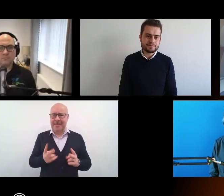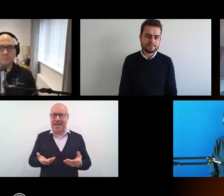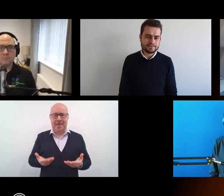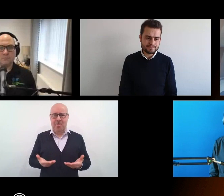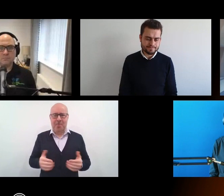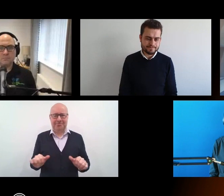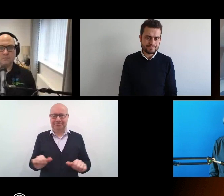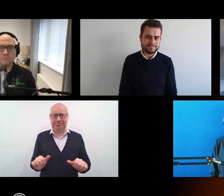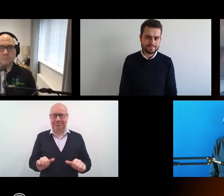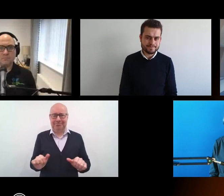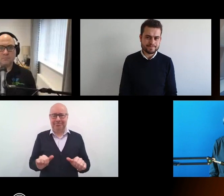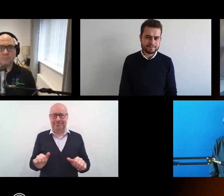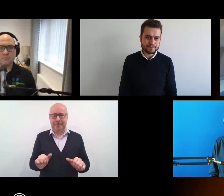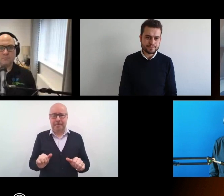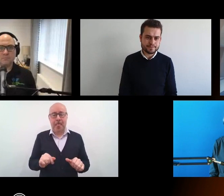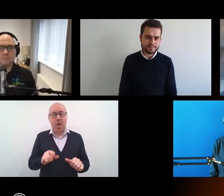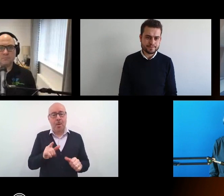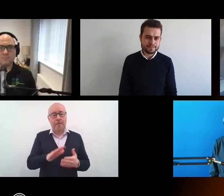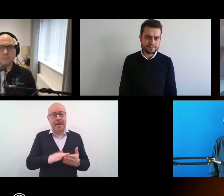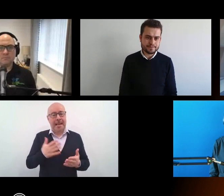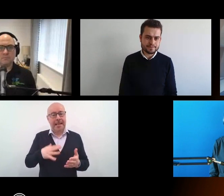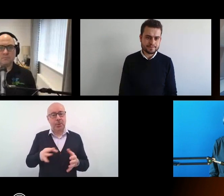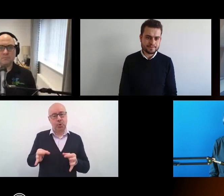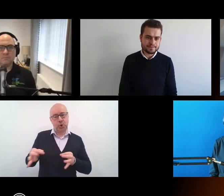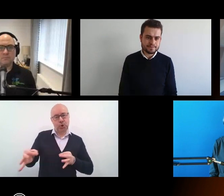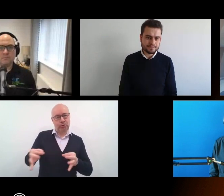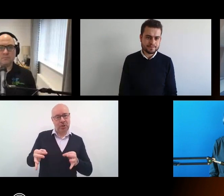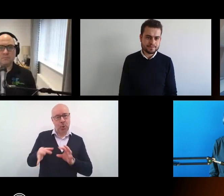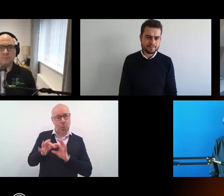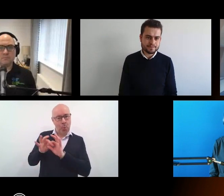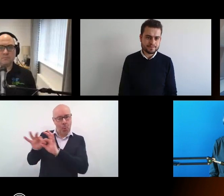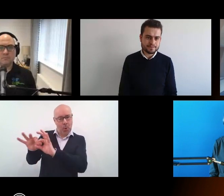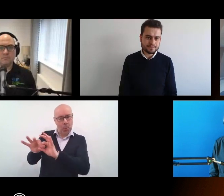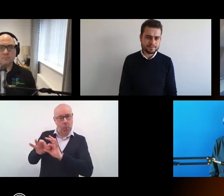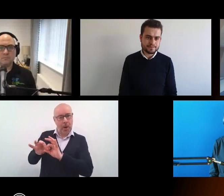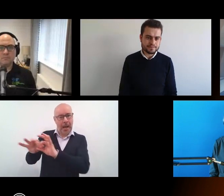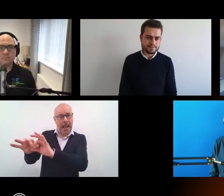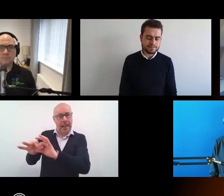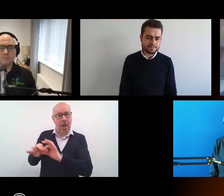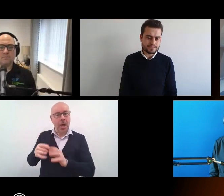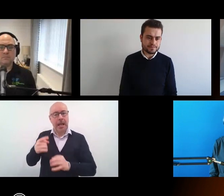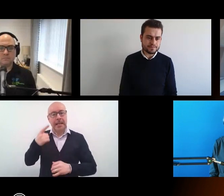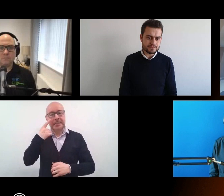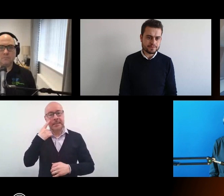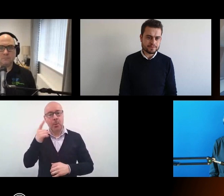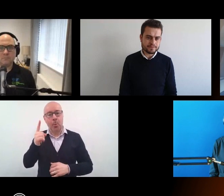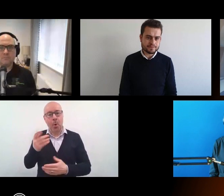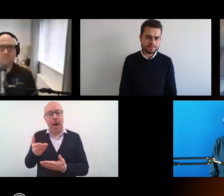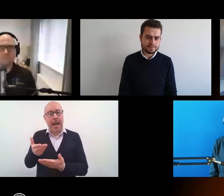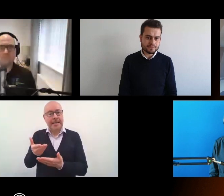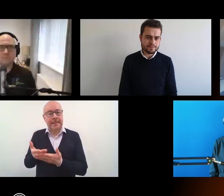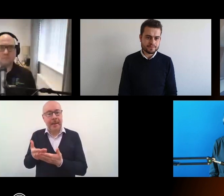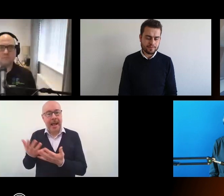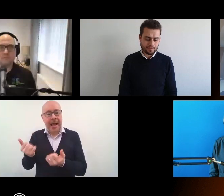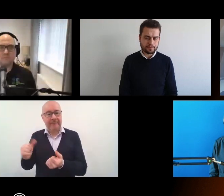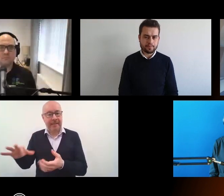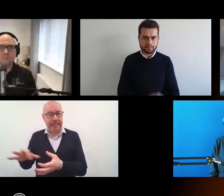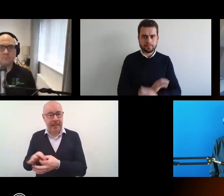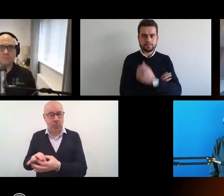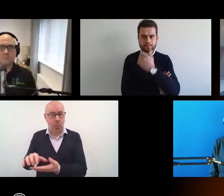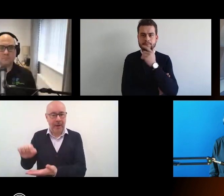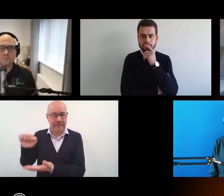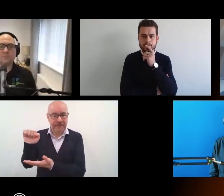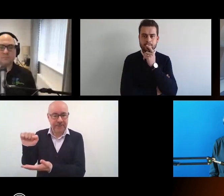And so working strategically means that you can look at the demands on funding, the